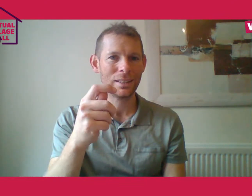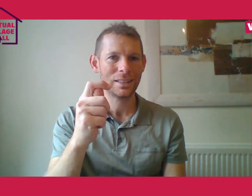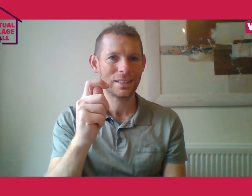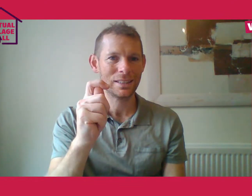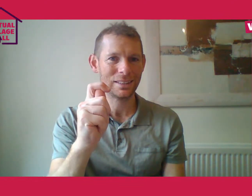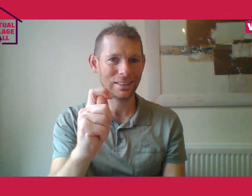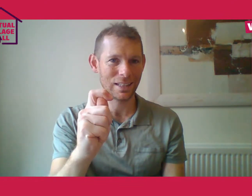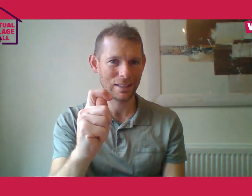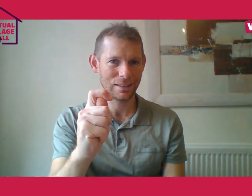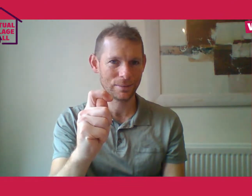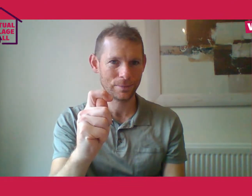And 10.